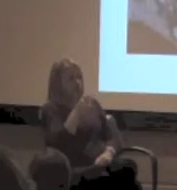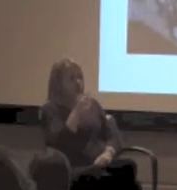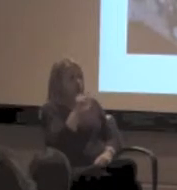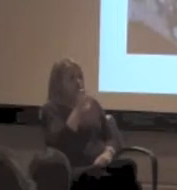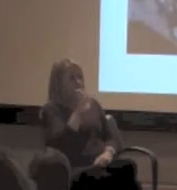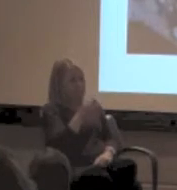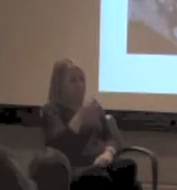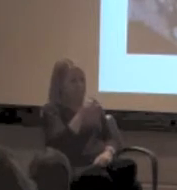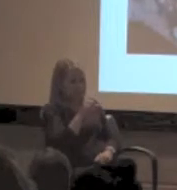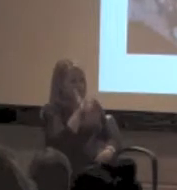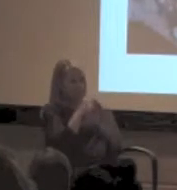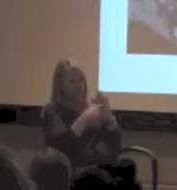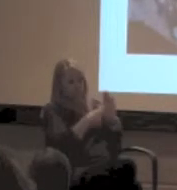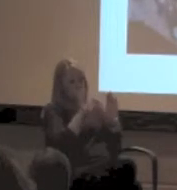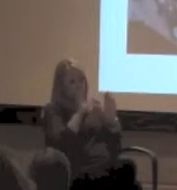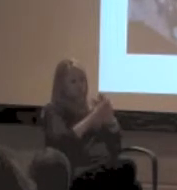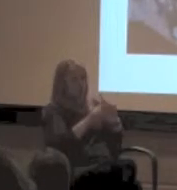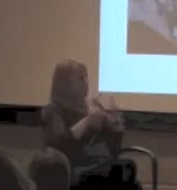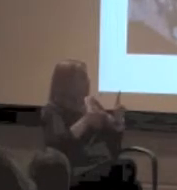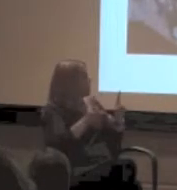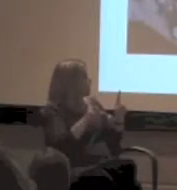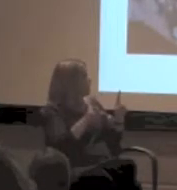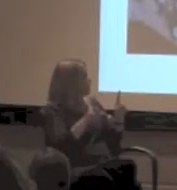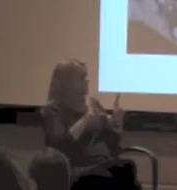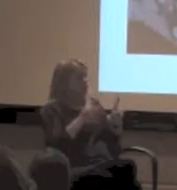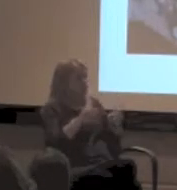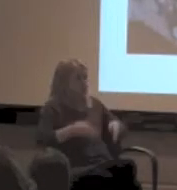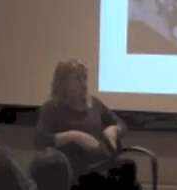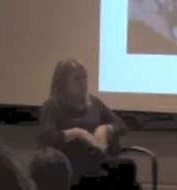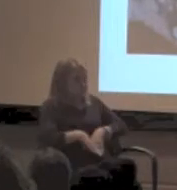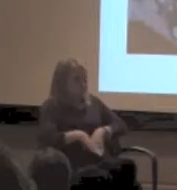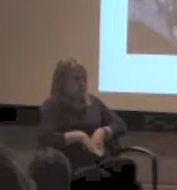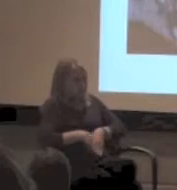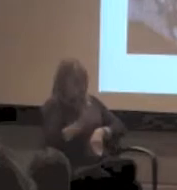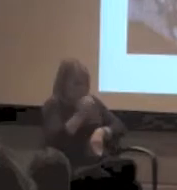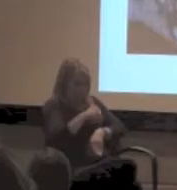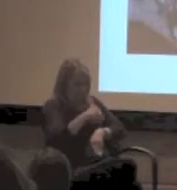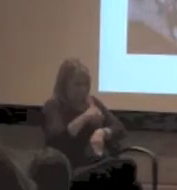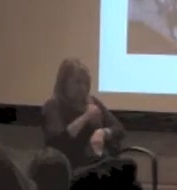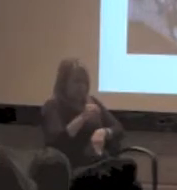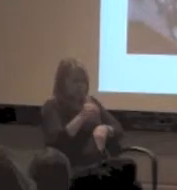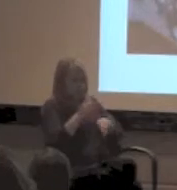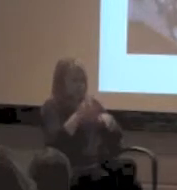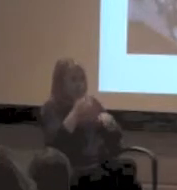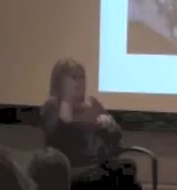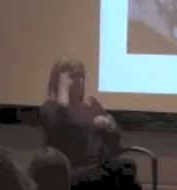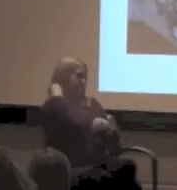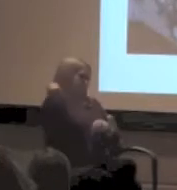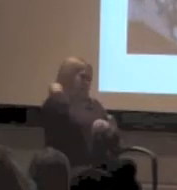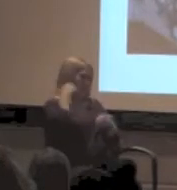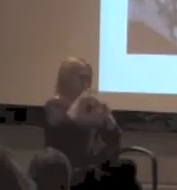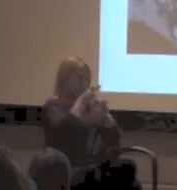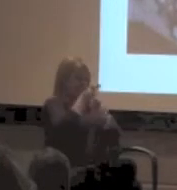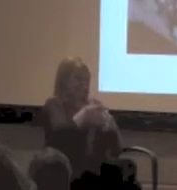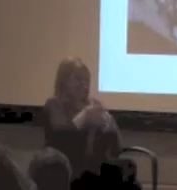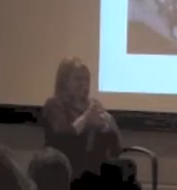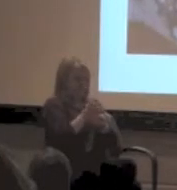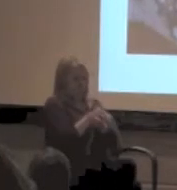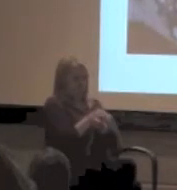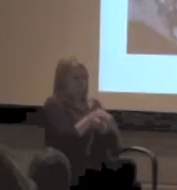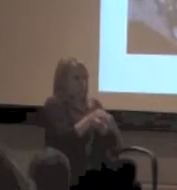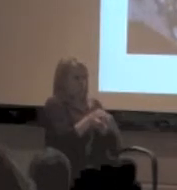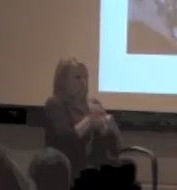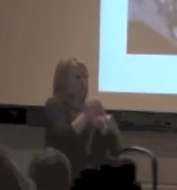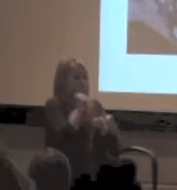the baby out. I'll show you a picture, and then closed the back. And by closing the back, the pull is not there anymore. The leak is not